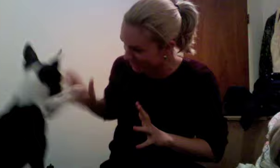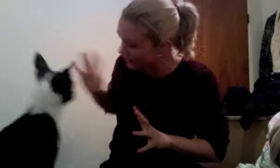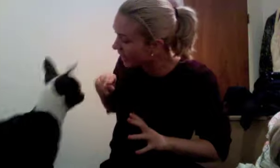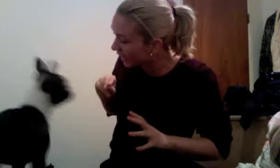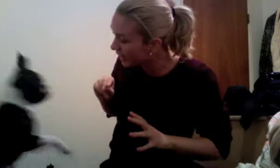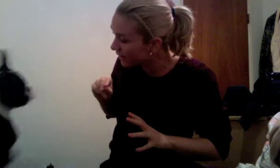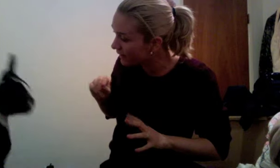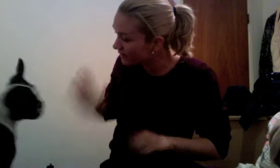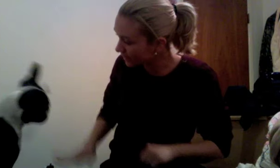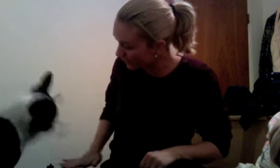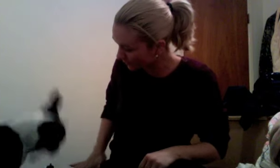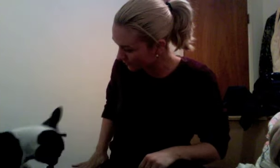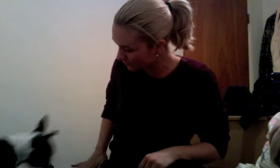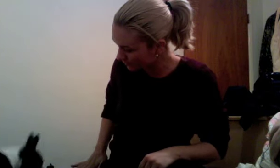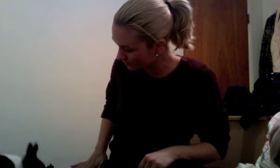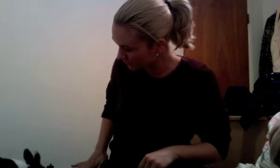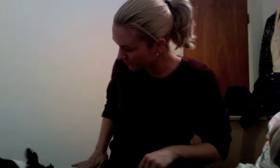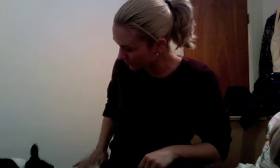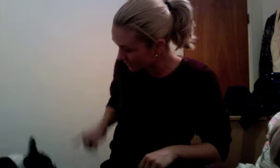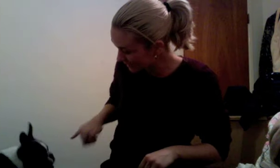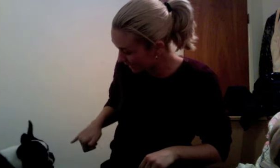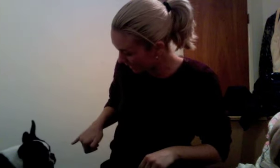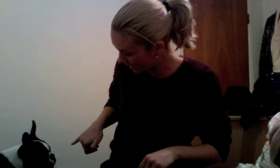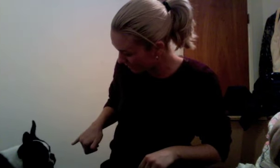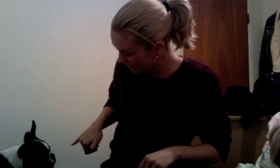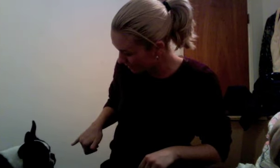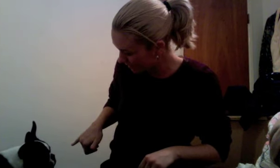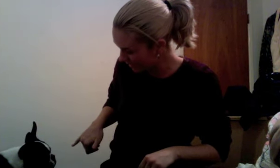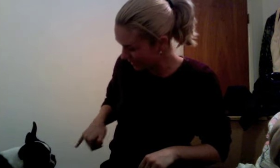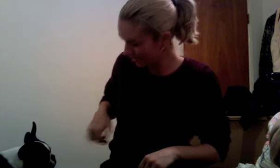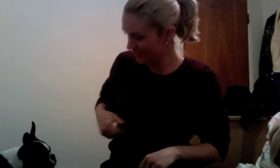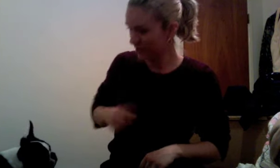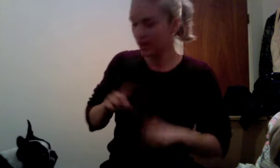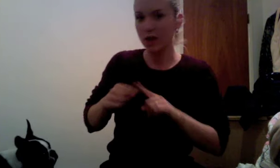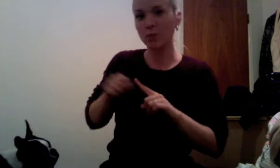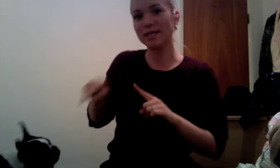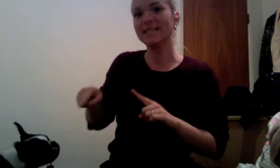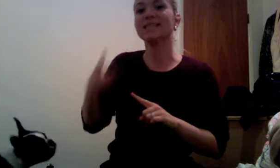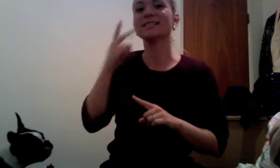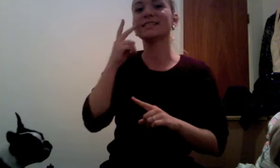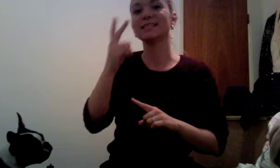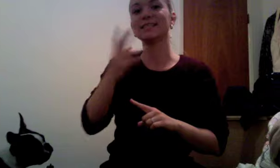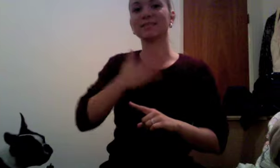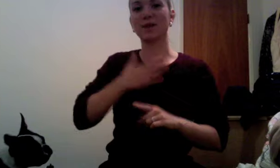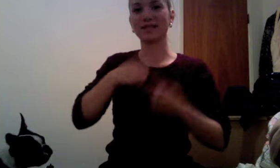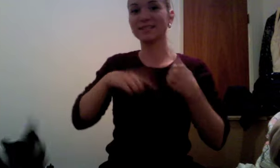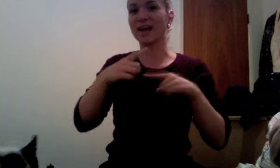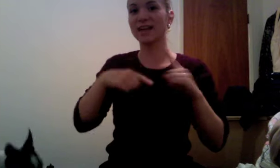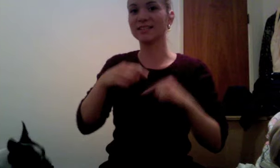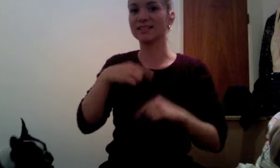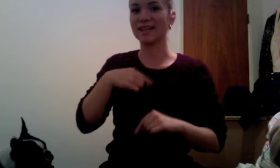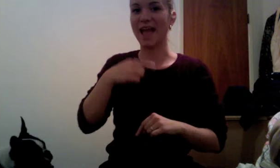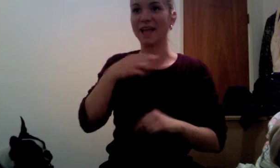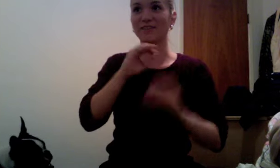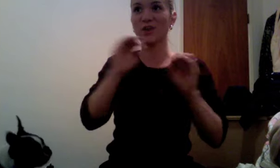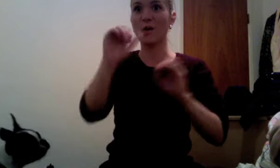Yeah. Lay down. Stay. When he sees my signs and no